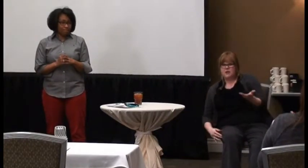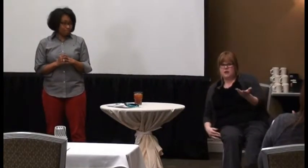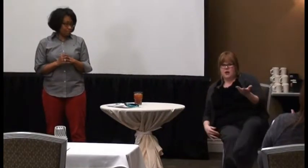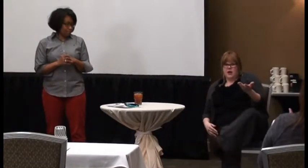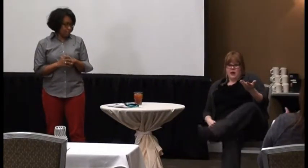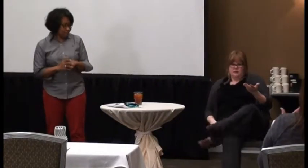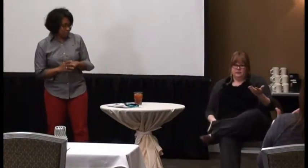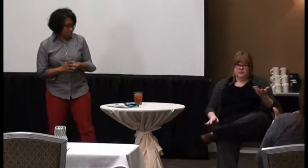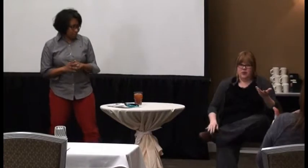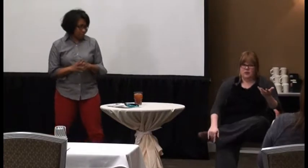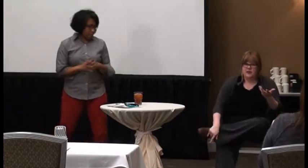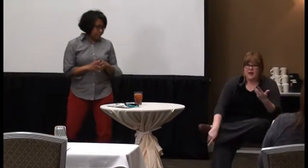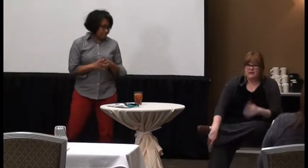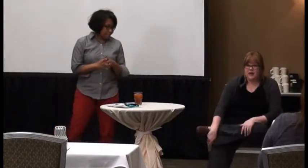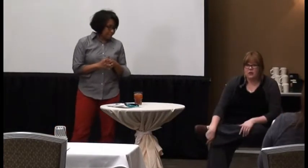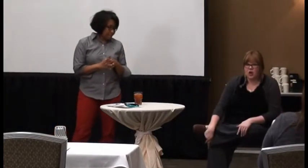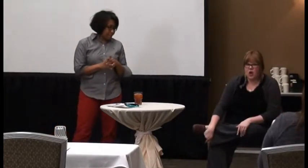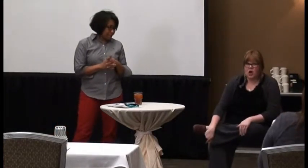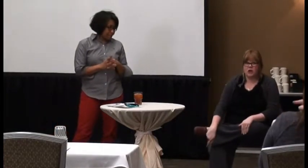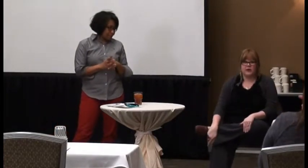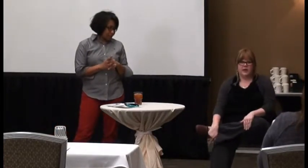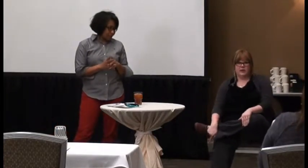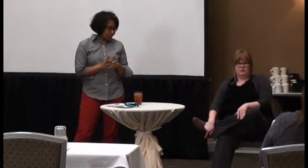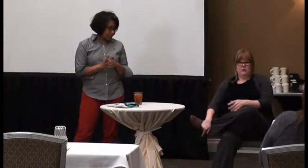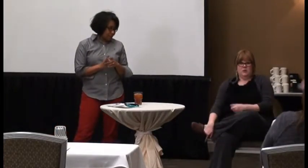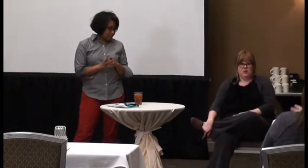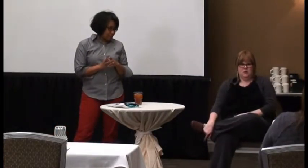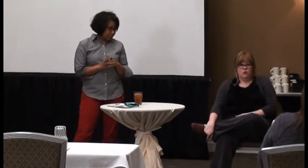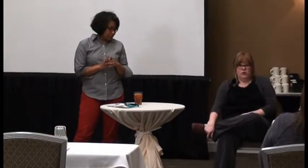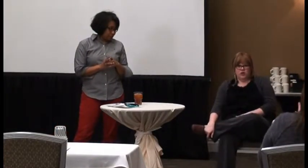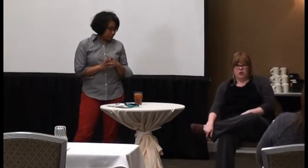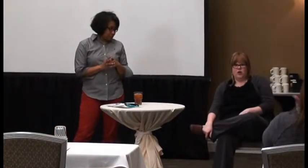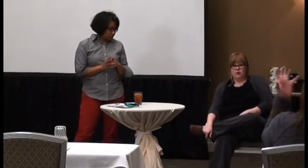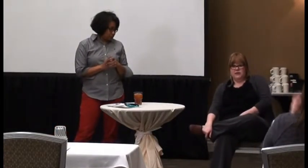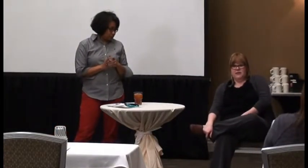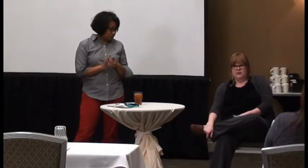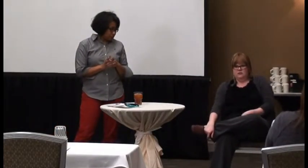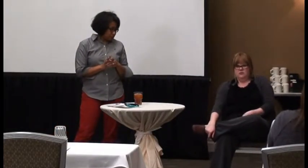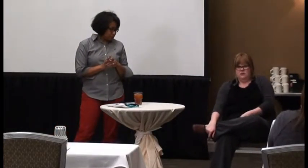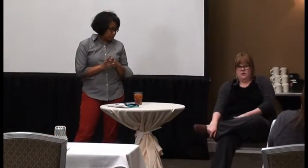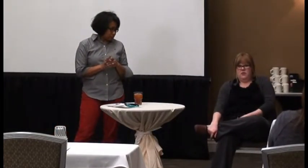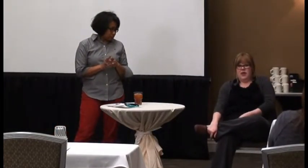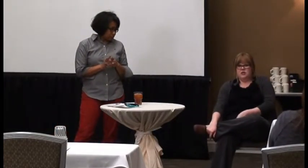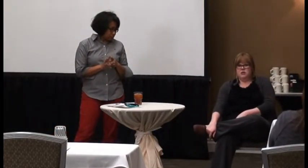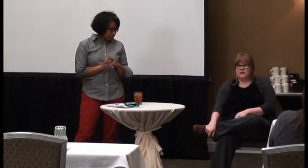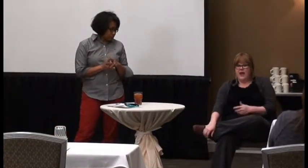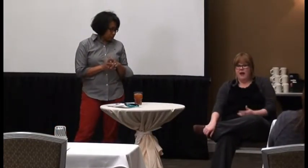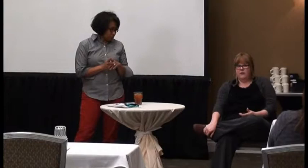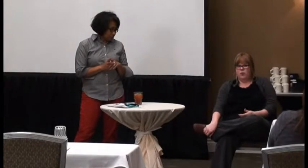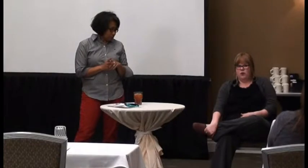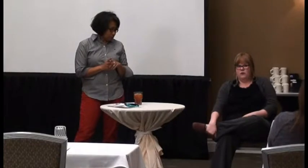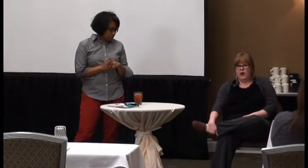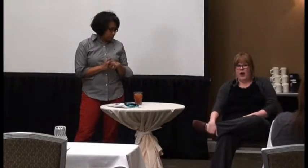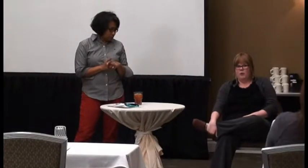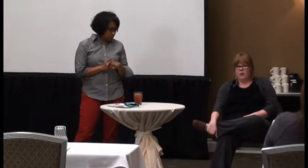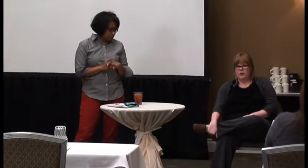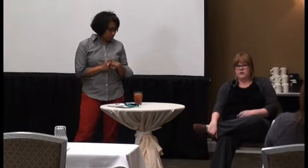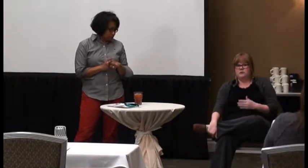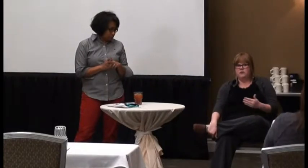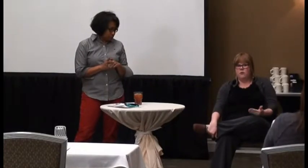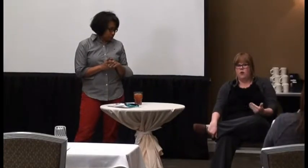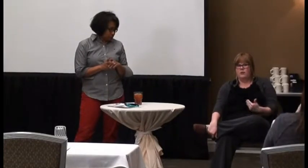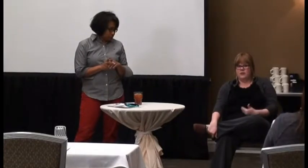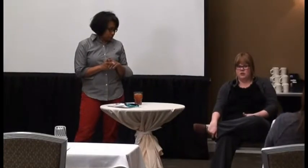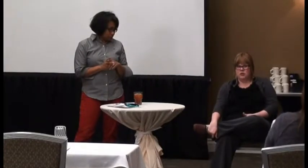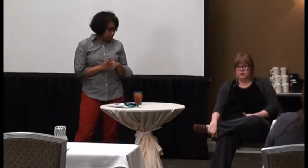We did, keep kind of like a log, and we started noticing that she was having more of her